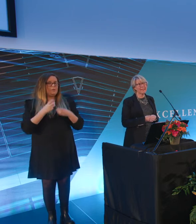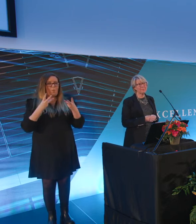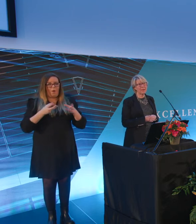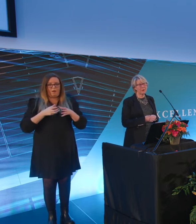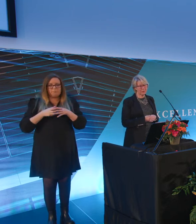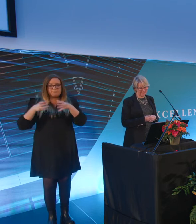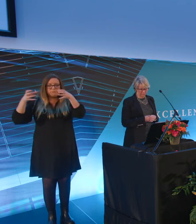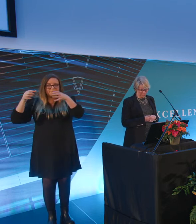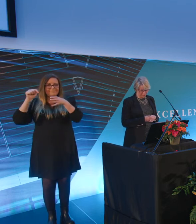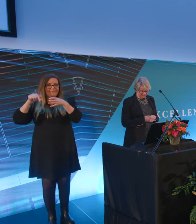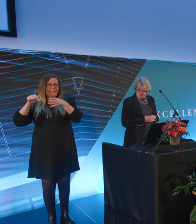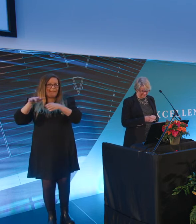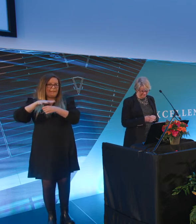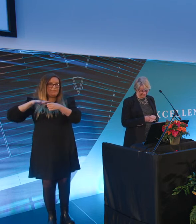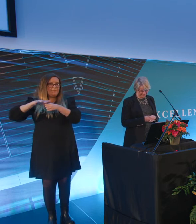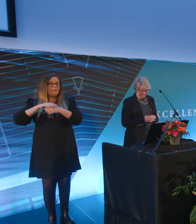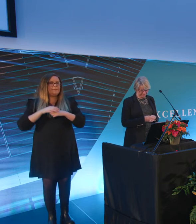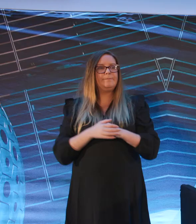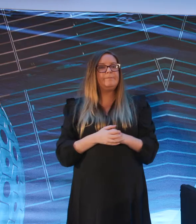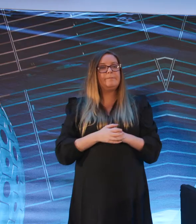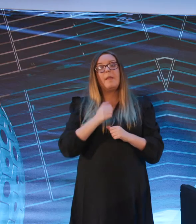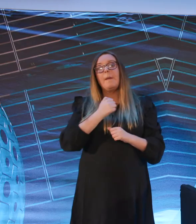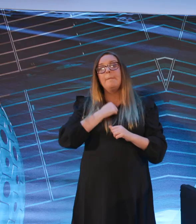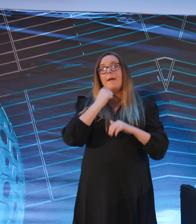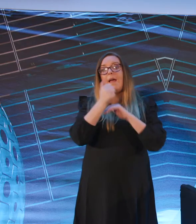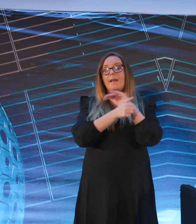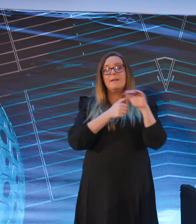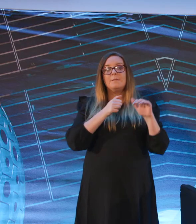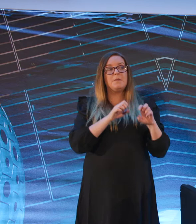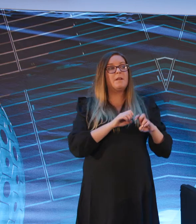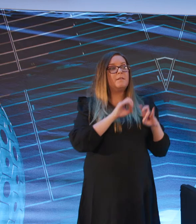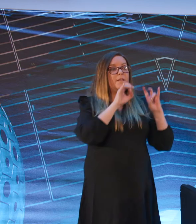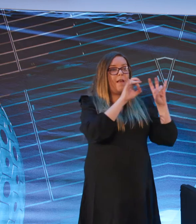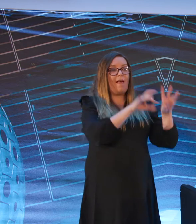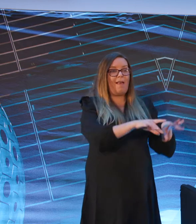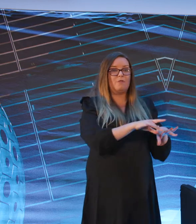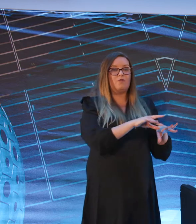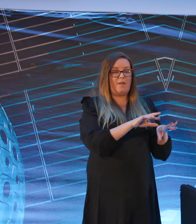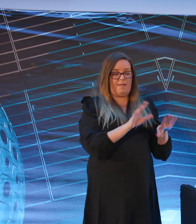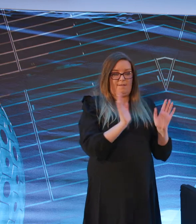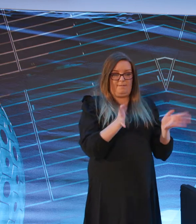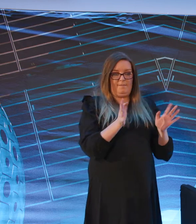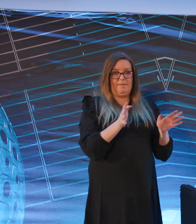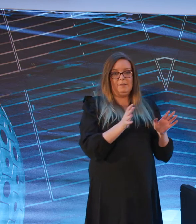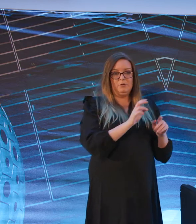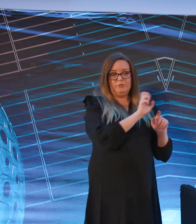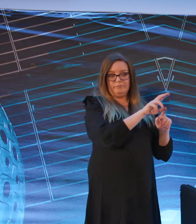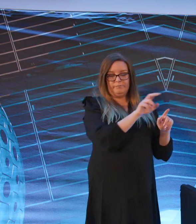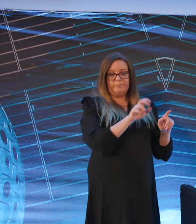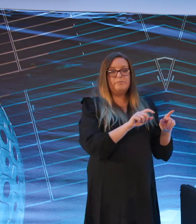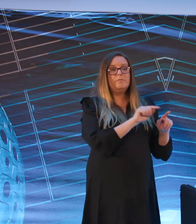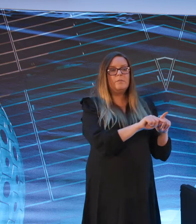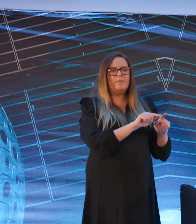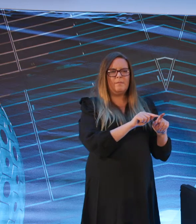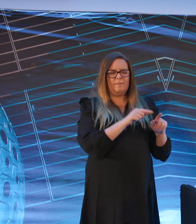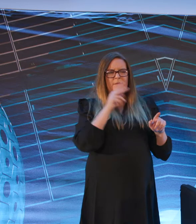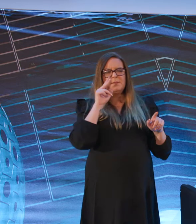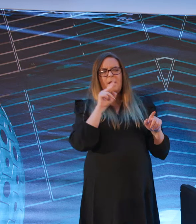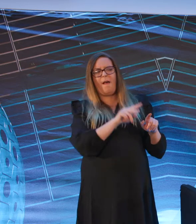From my experience in Australia, I recognize the importance of strength-based